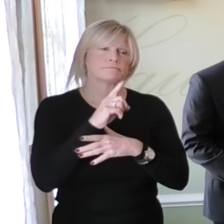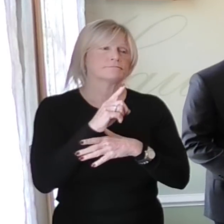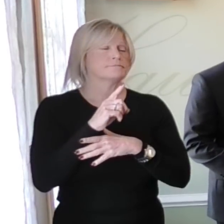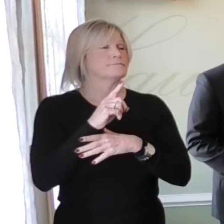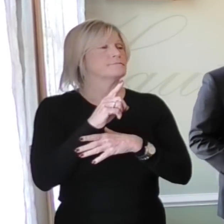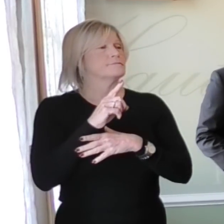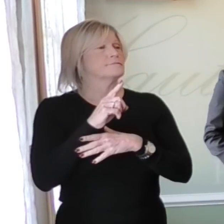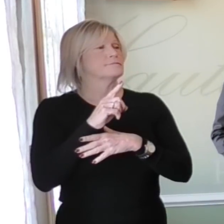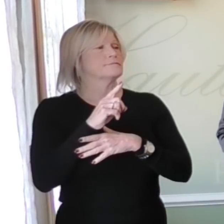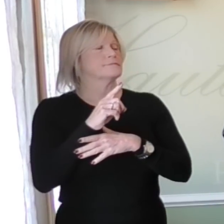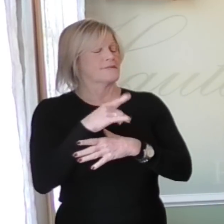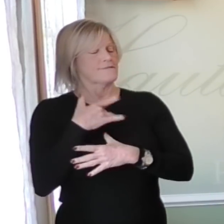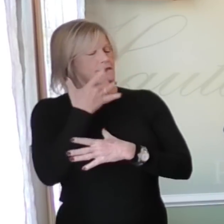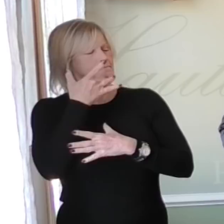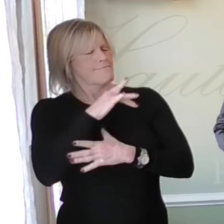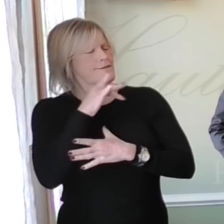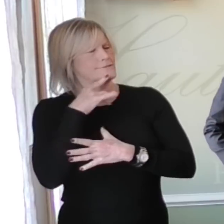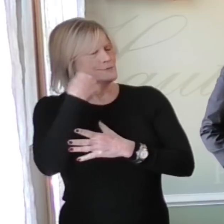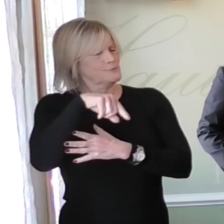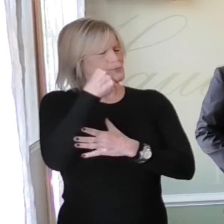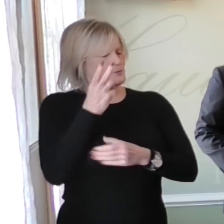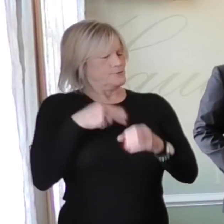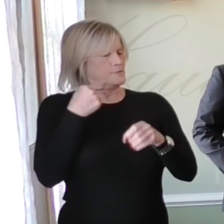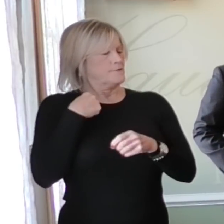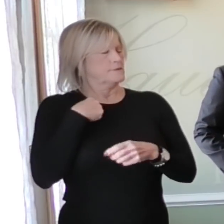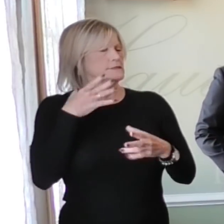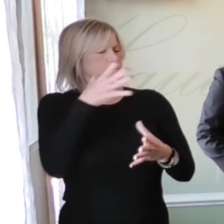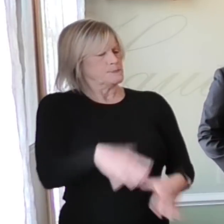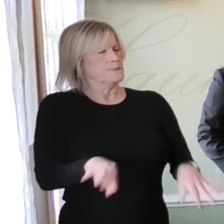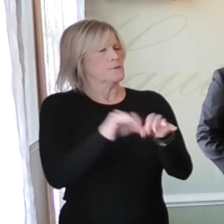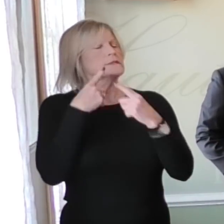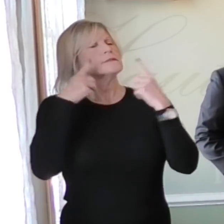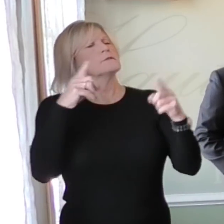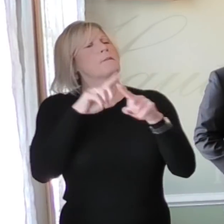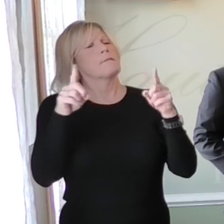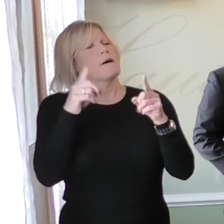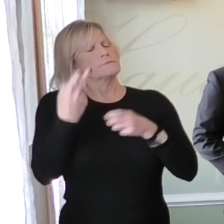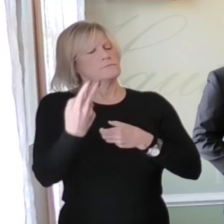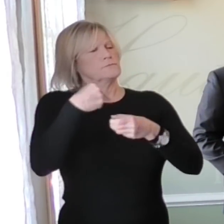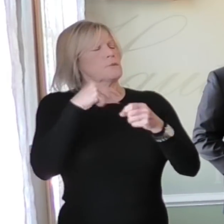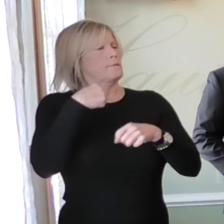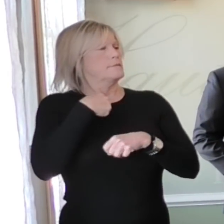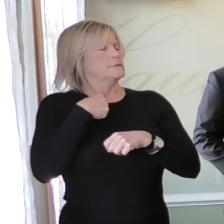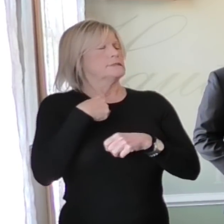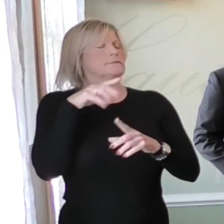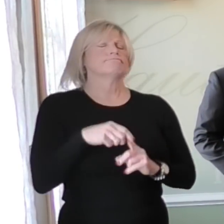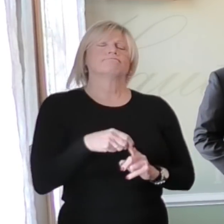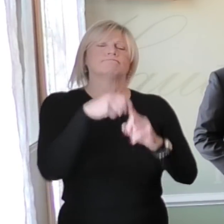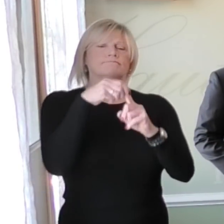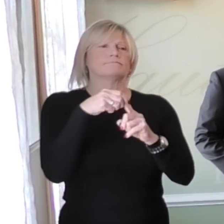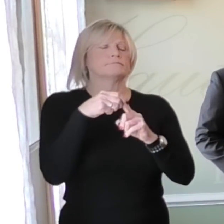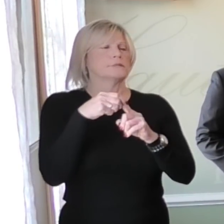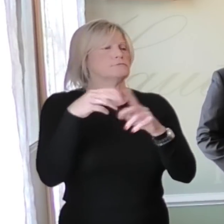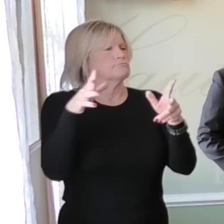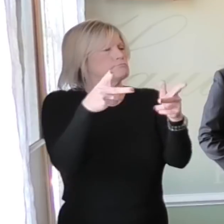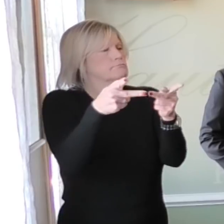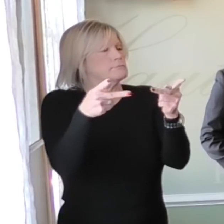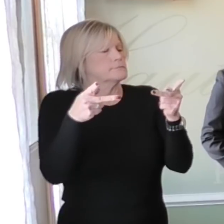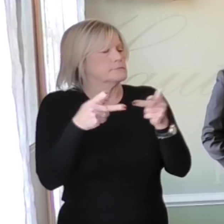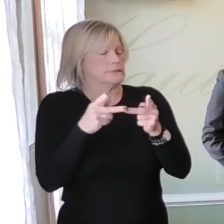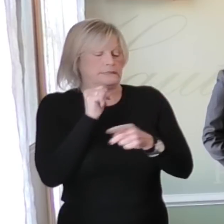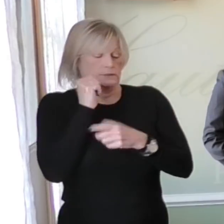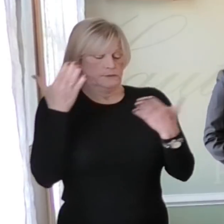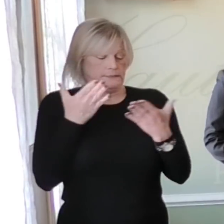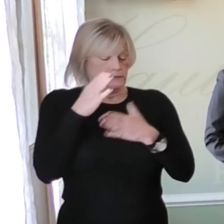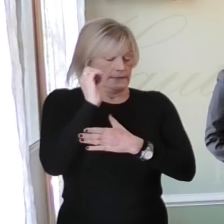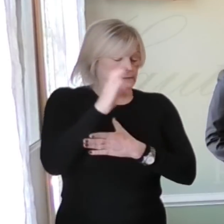join me for this important announcement, but to join me at a special place that has been very special, not only to Ellicott